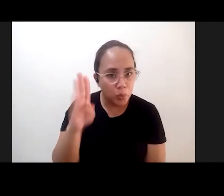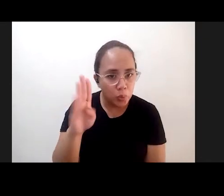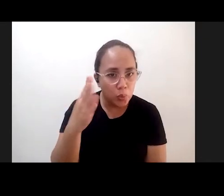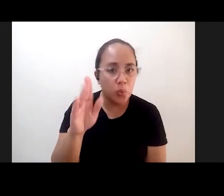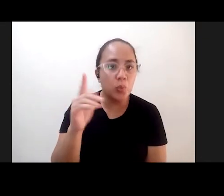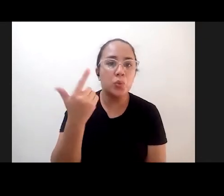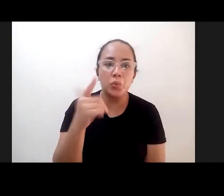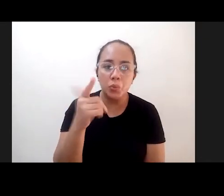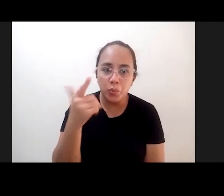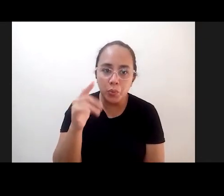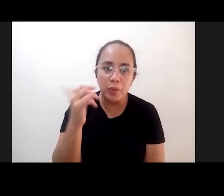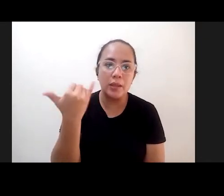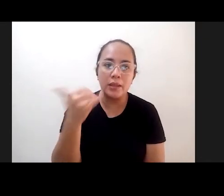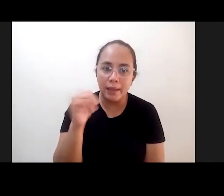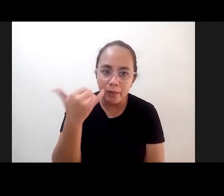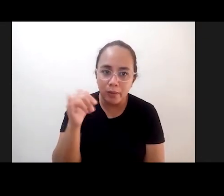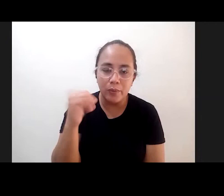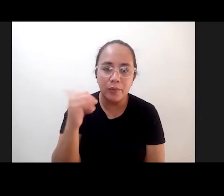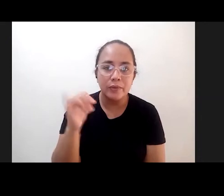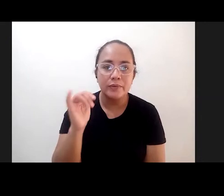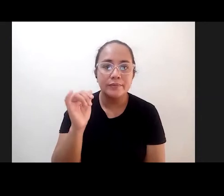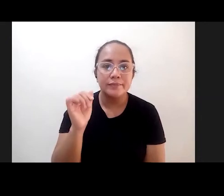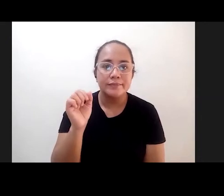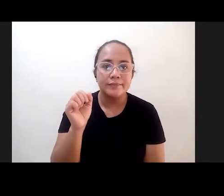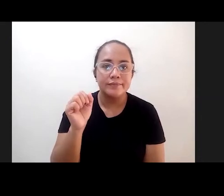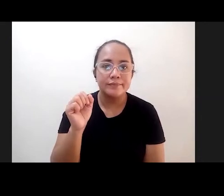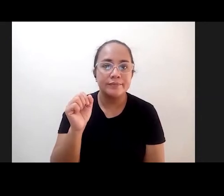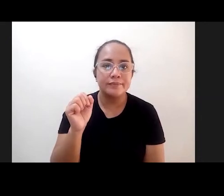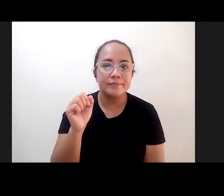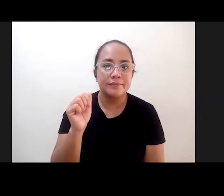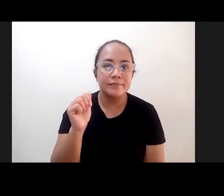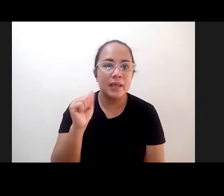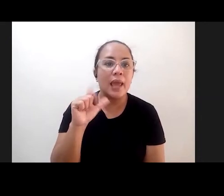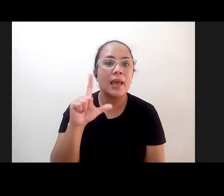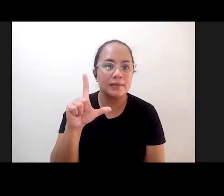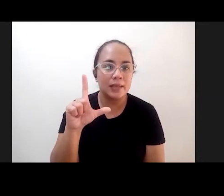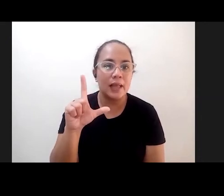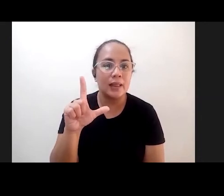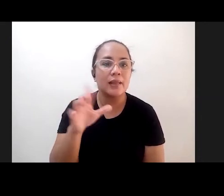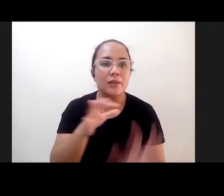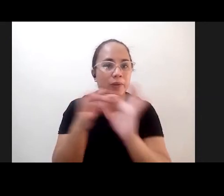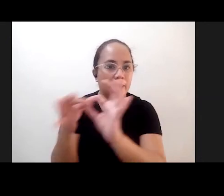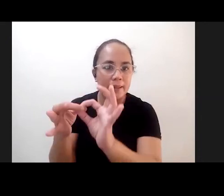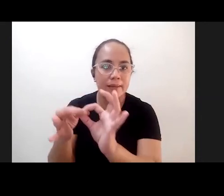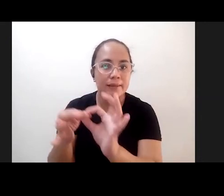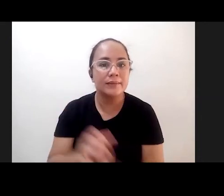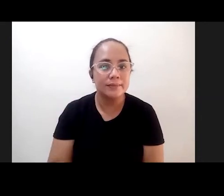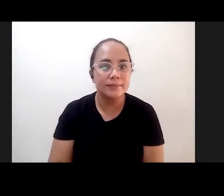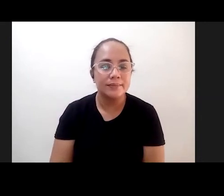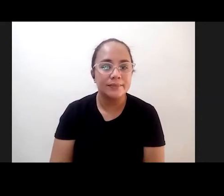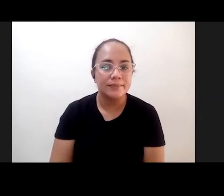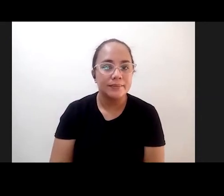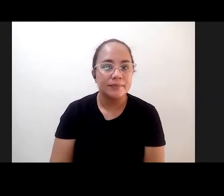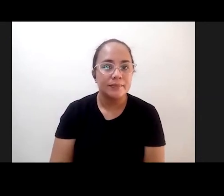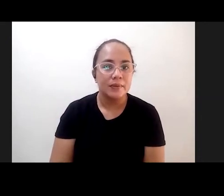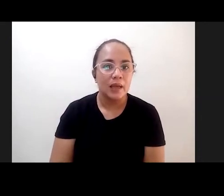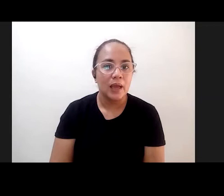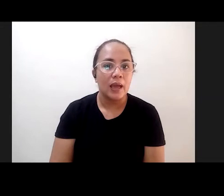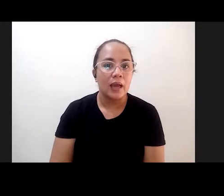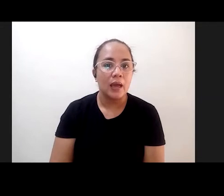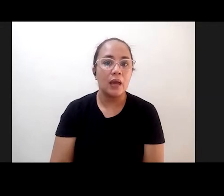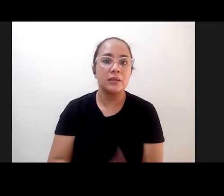yellow are ASL related. Okay, and this sign,